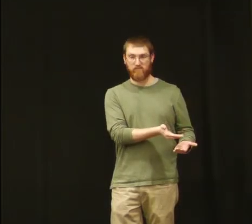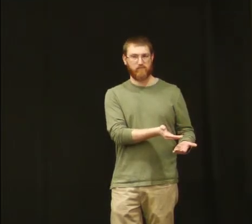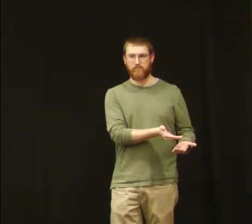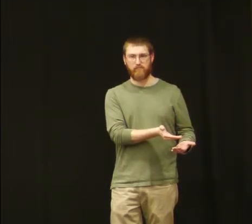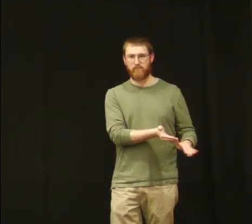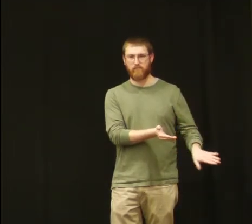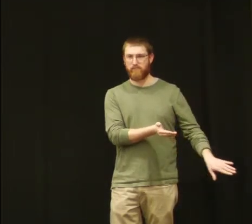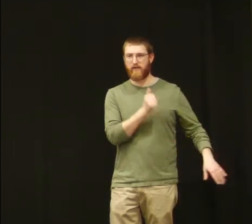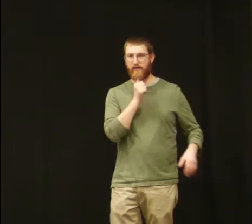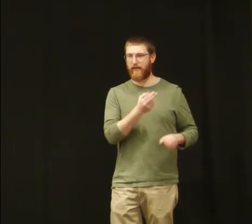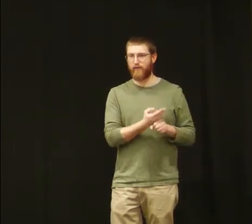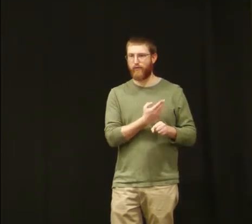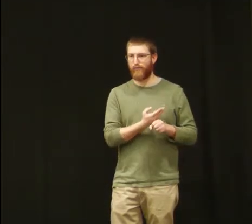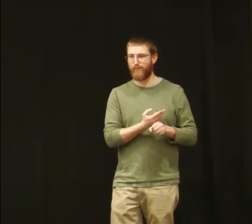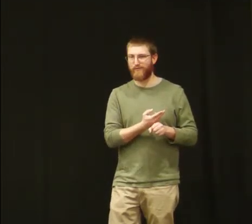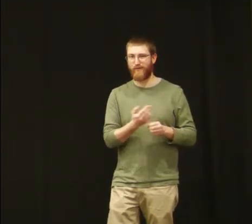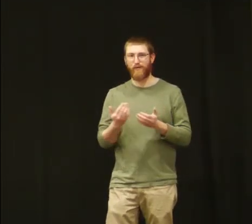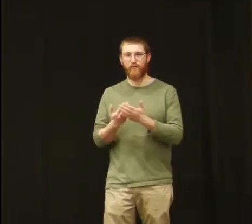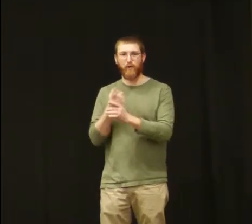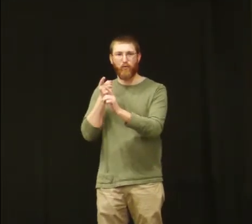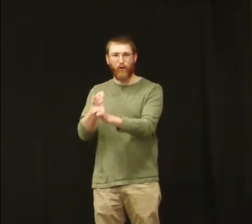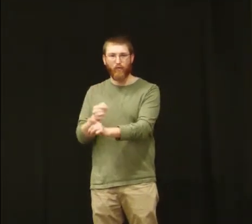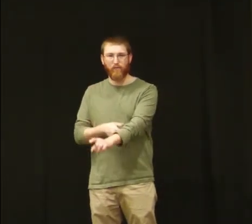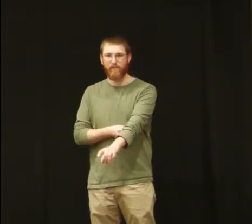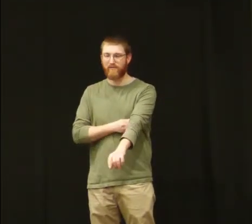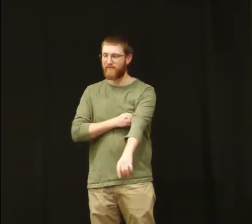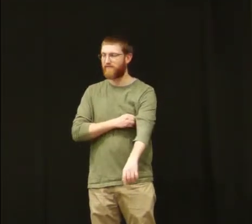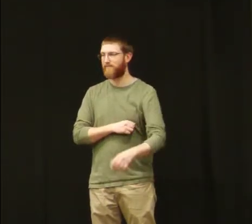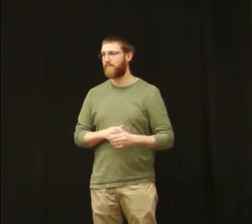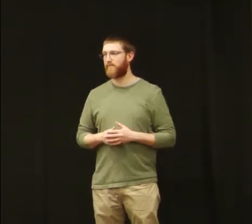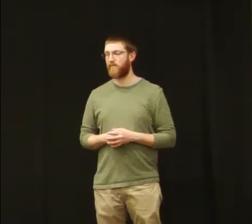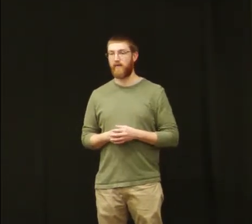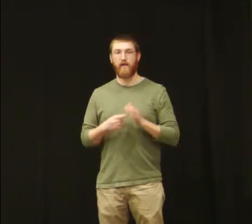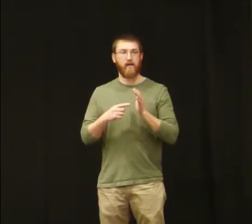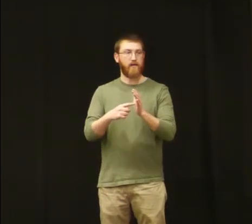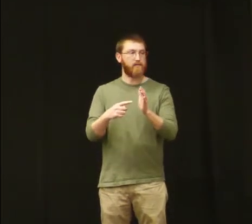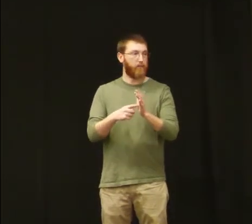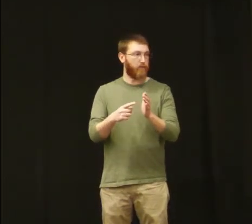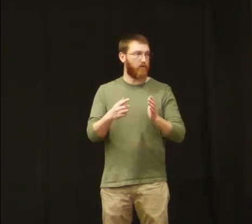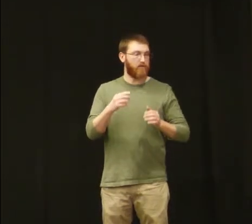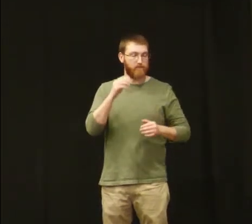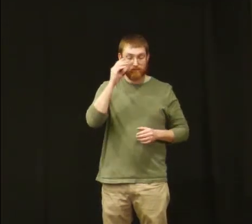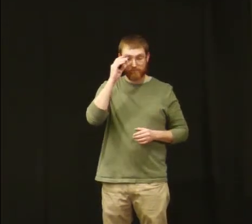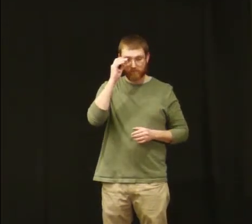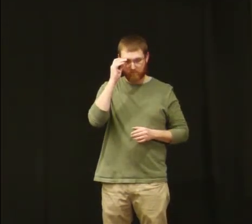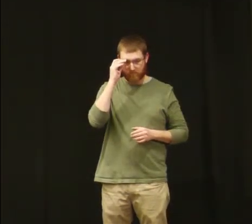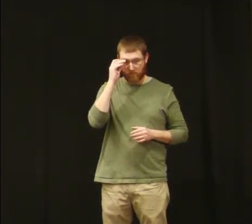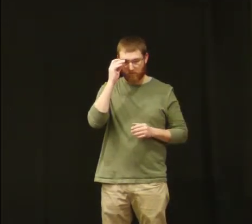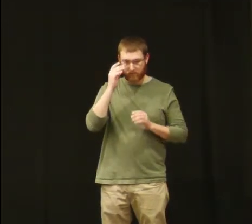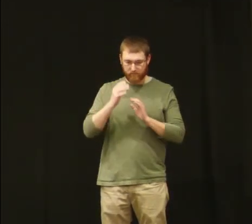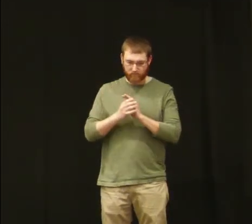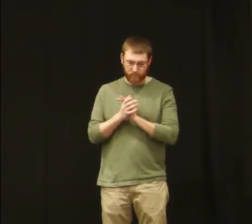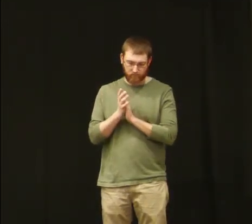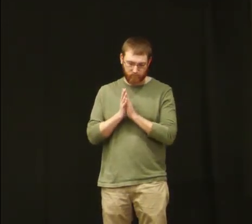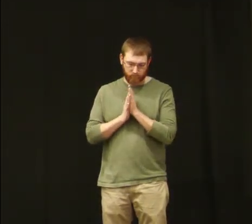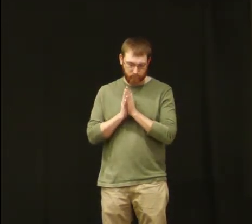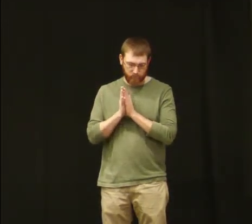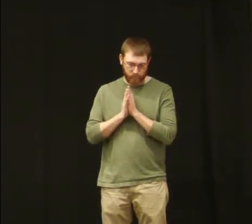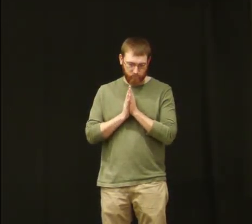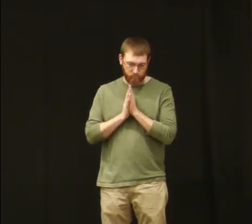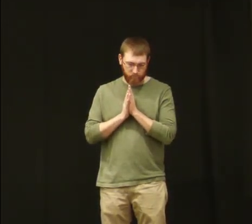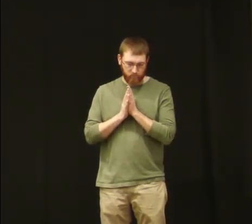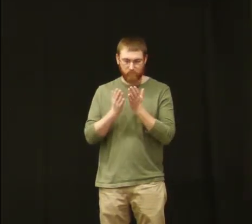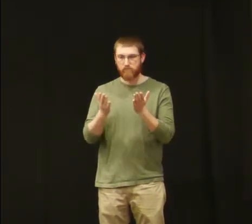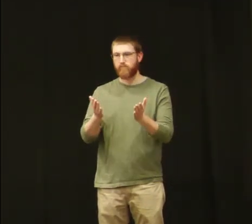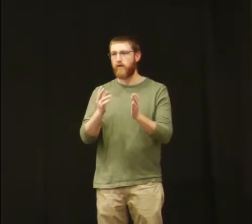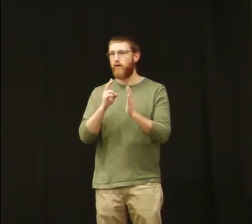monitoring. Possibly the circumstance. For example, Katie brought that up. If you are using 4th